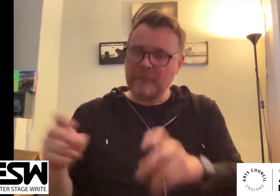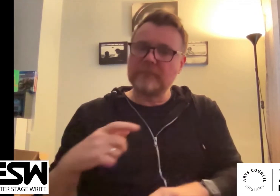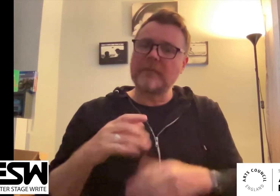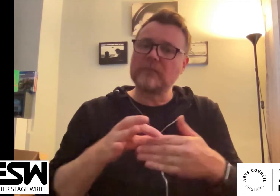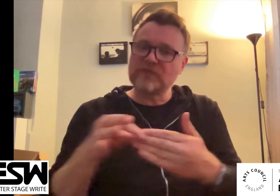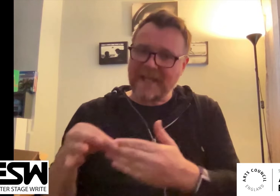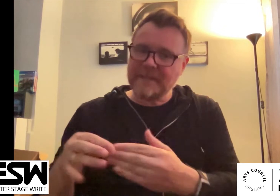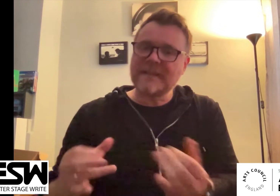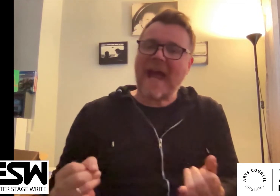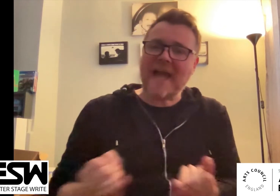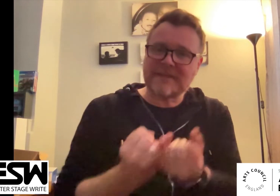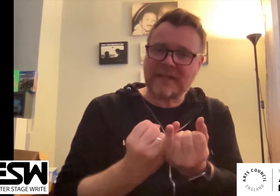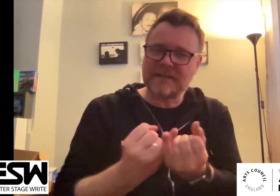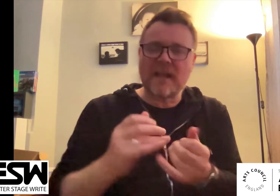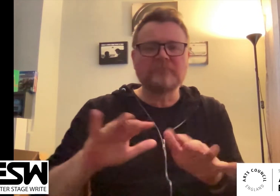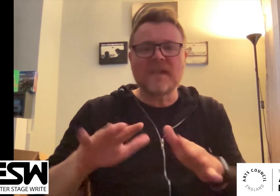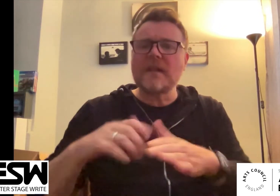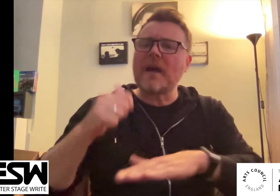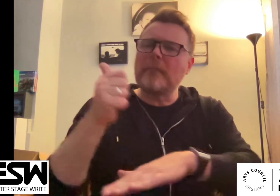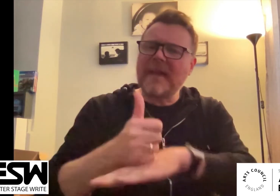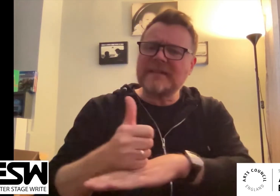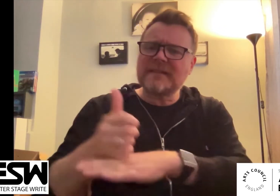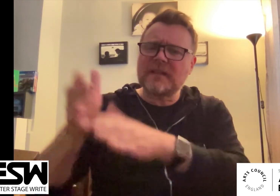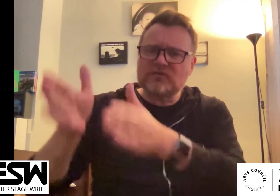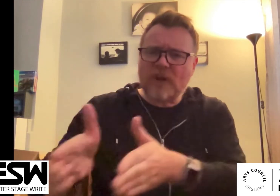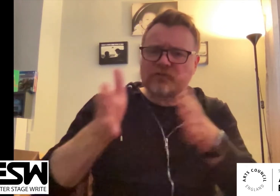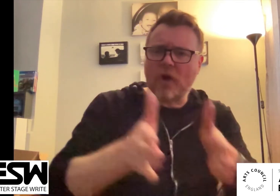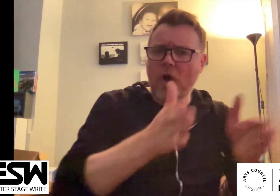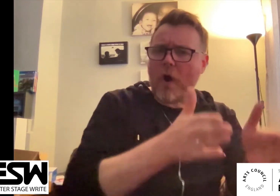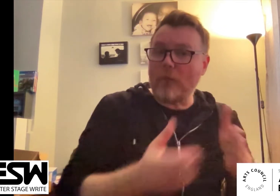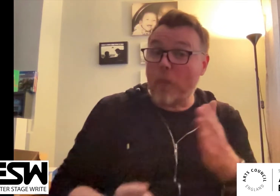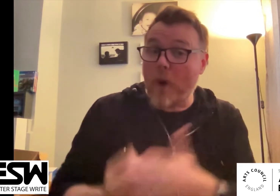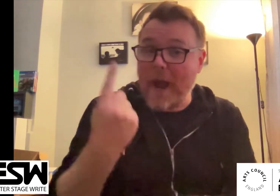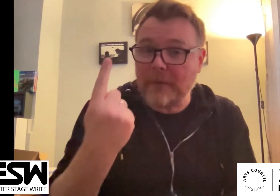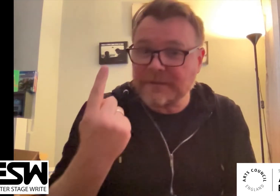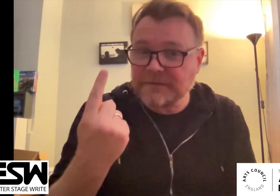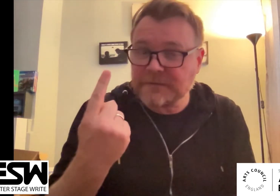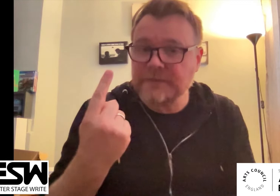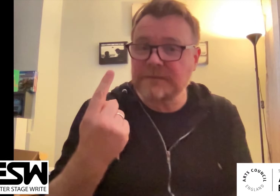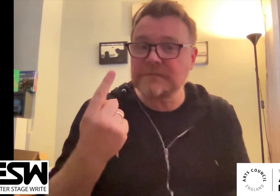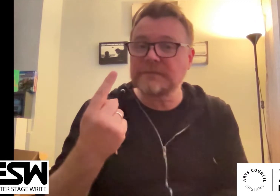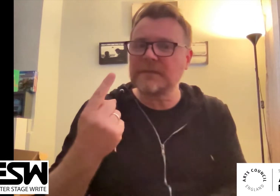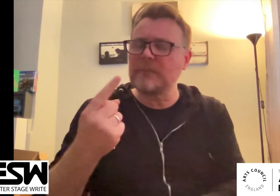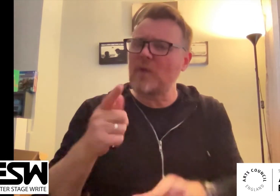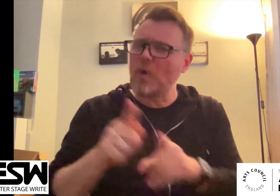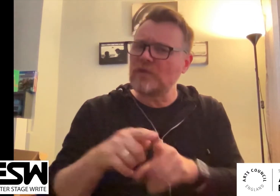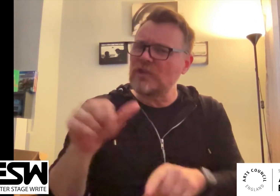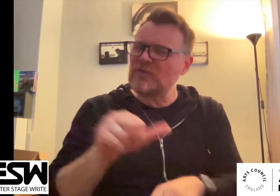we have a theme, a protagonist, an antagonist, a premise, a basic structure of what's going to happen.